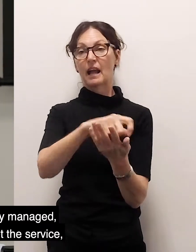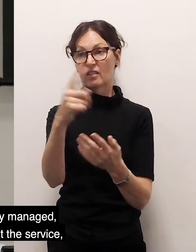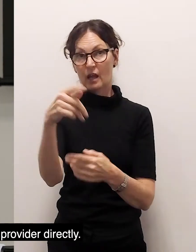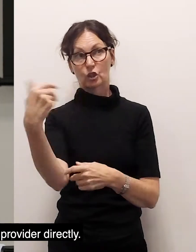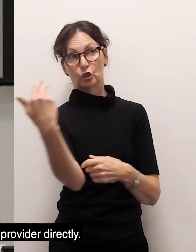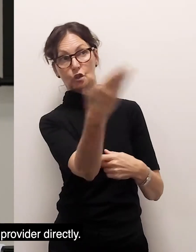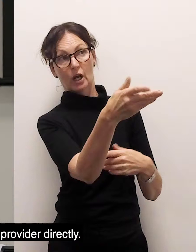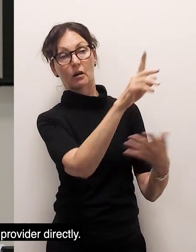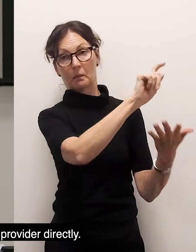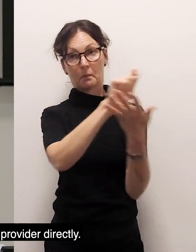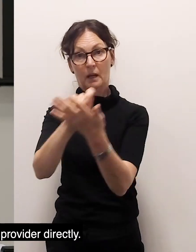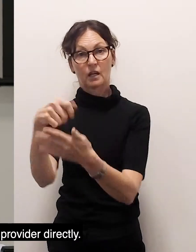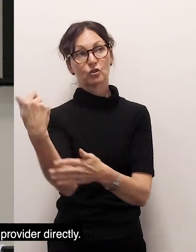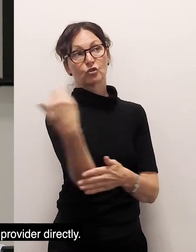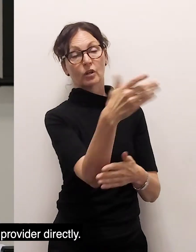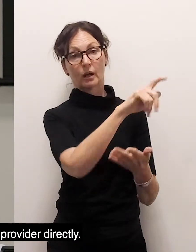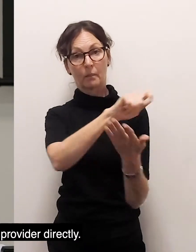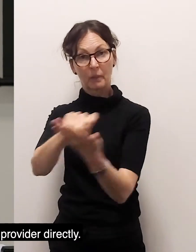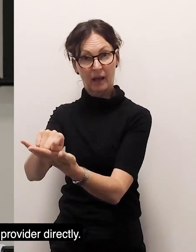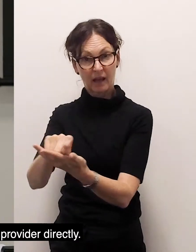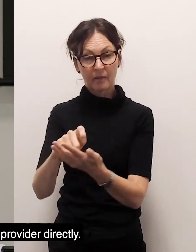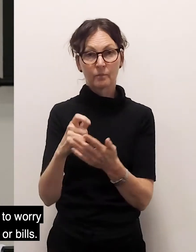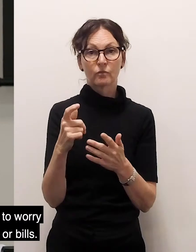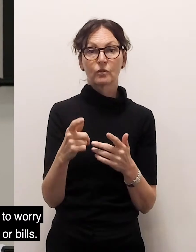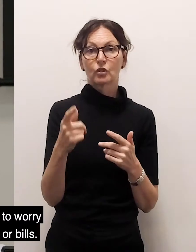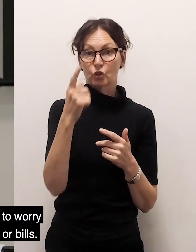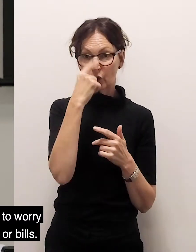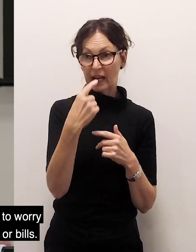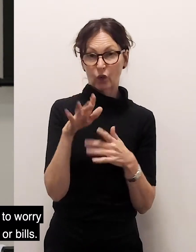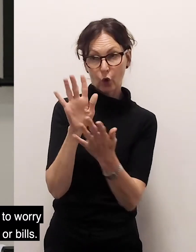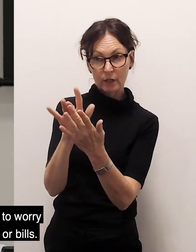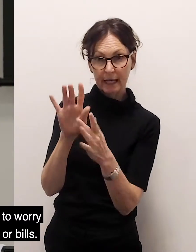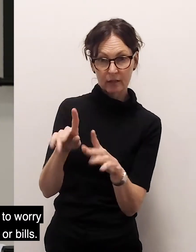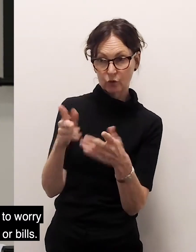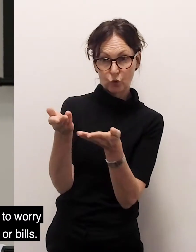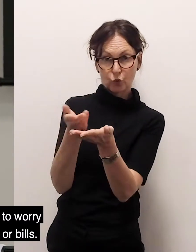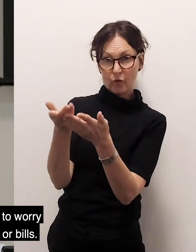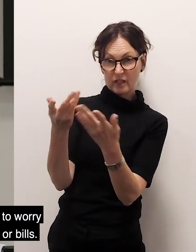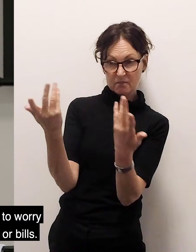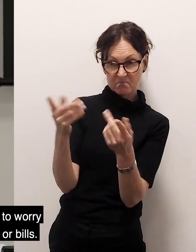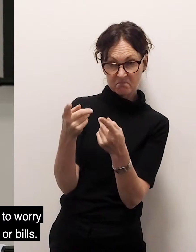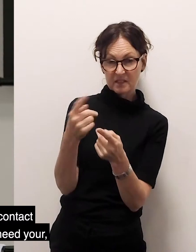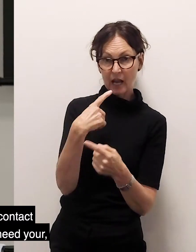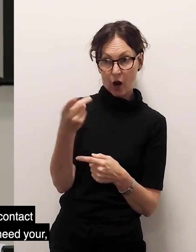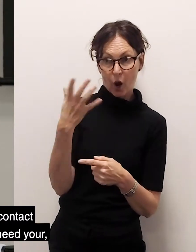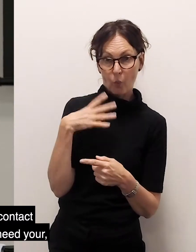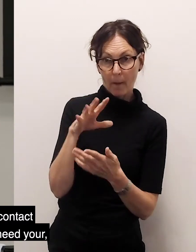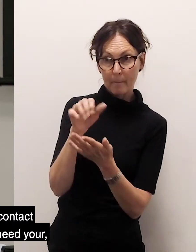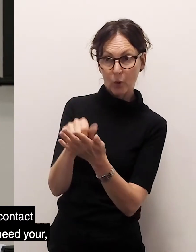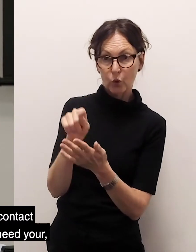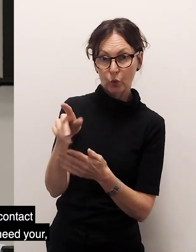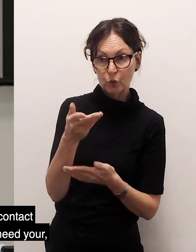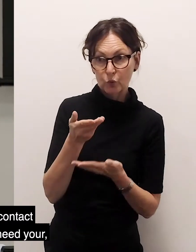service, but the NDIA pays that provider directly. You don't have to worry about receipts or bills. You can